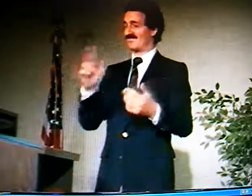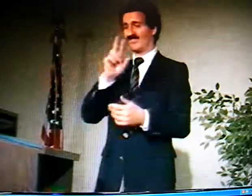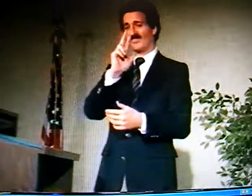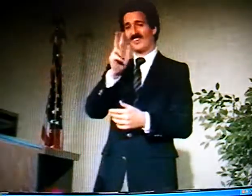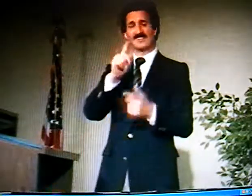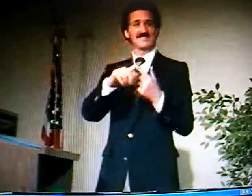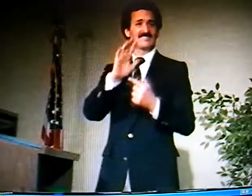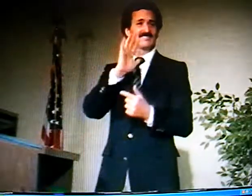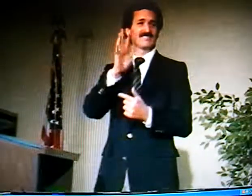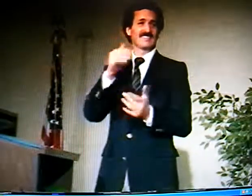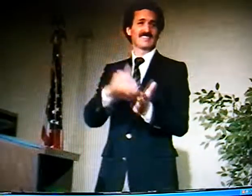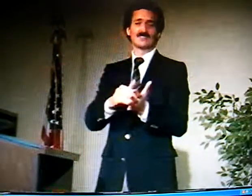history,